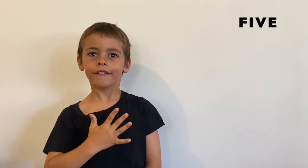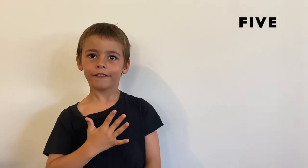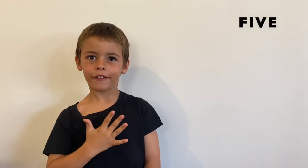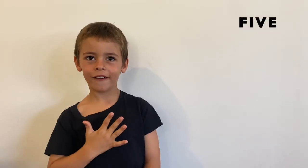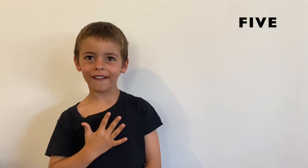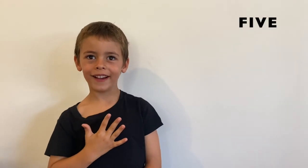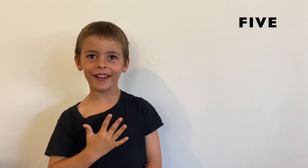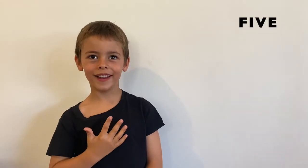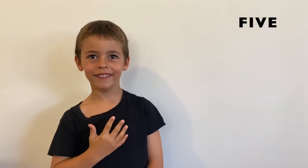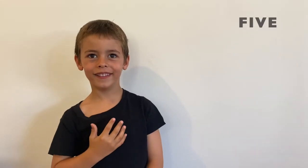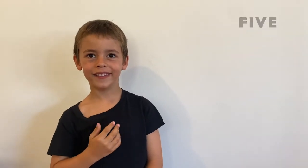5,